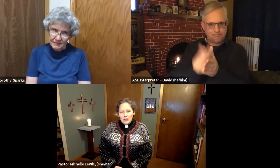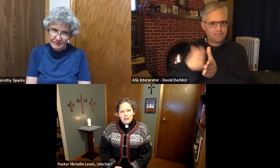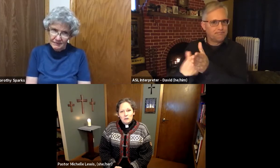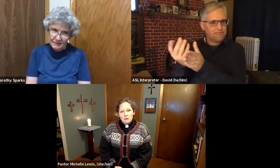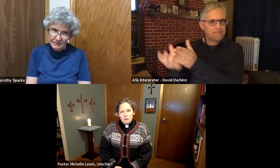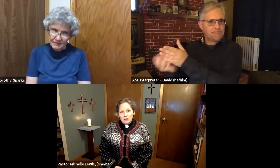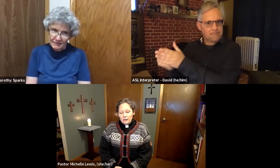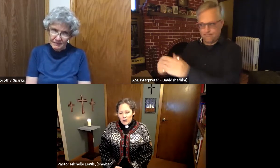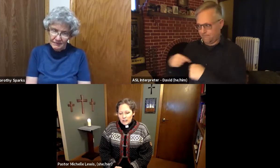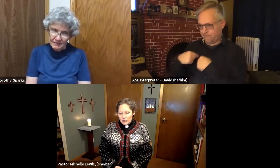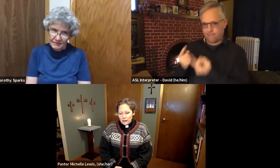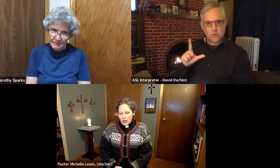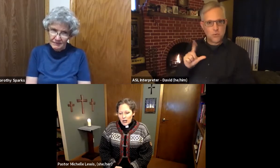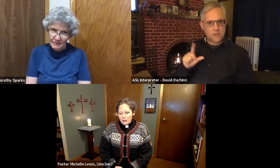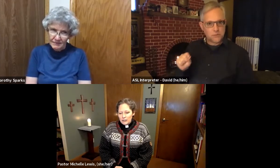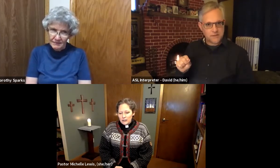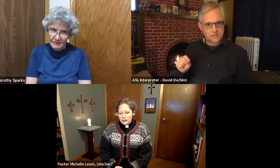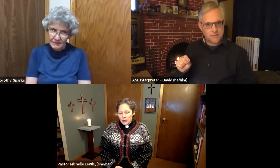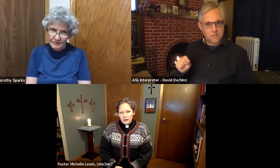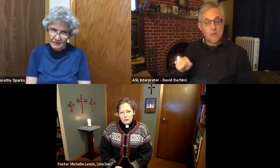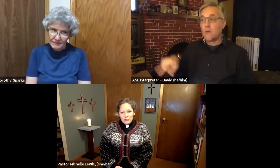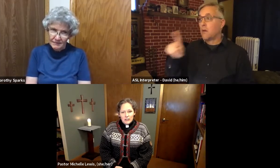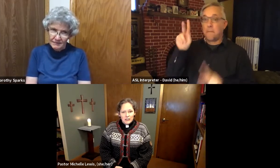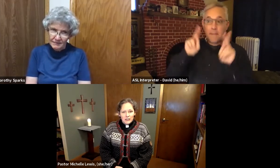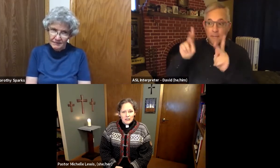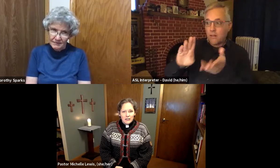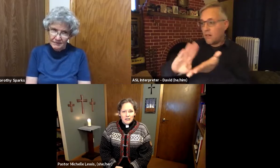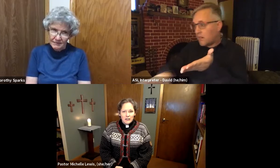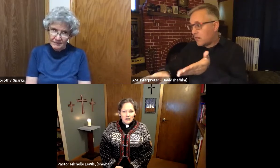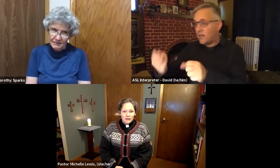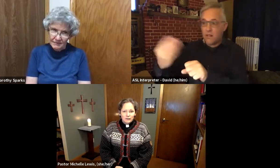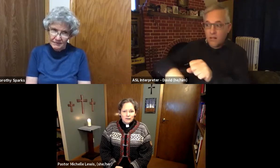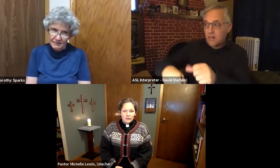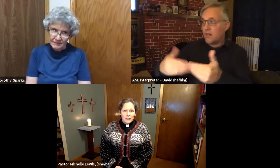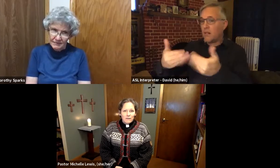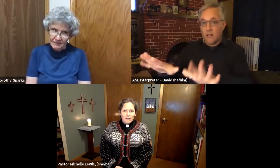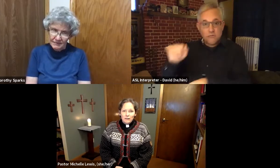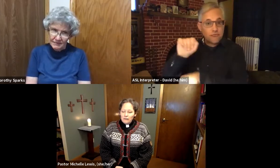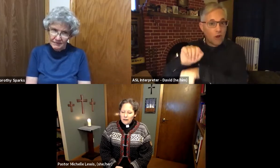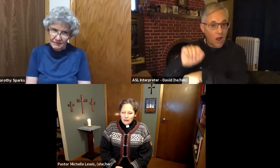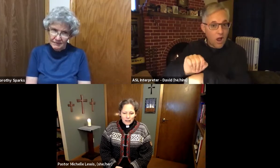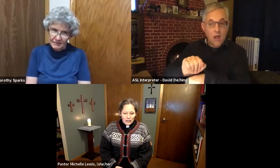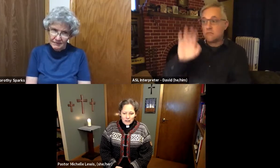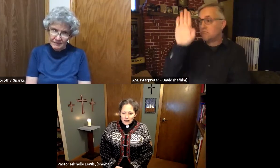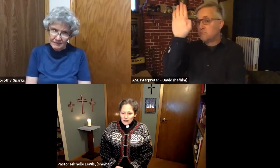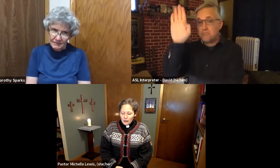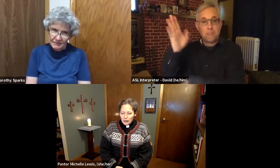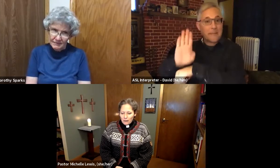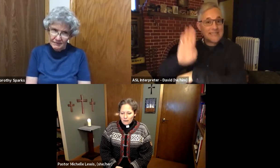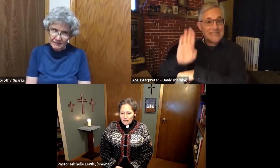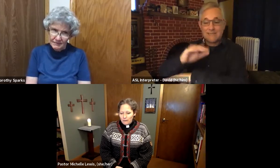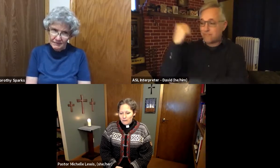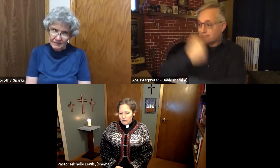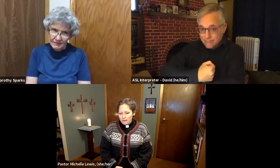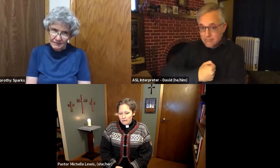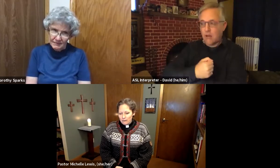And because people have lost their jobs and their businesses, they feel very insecure.